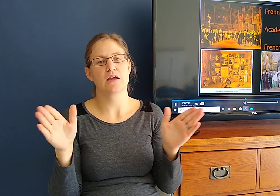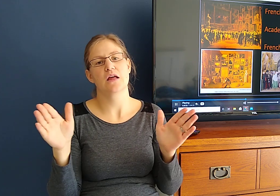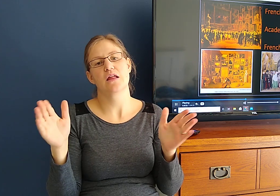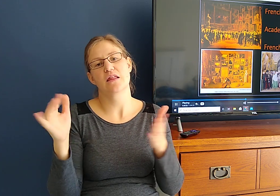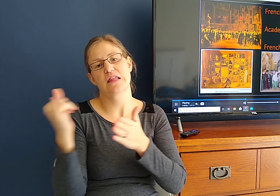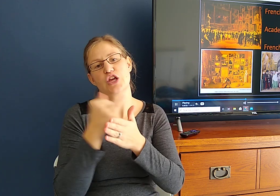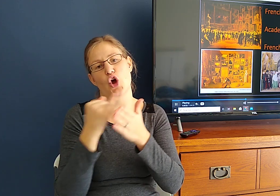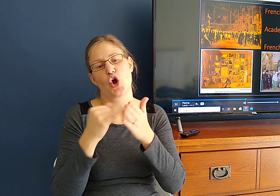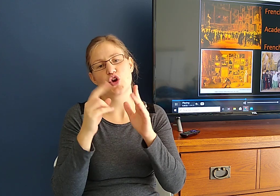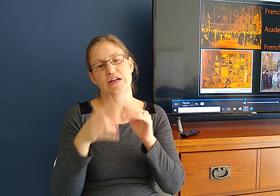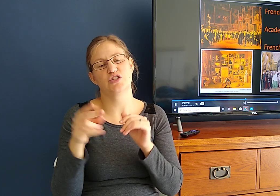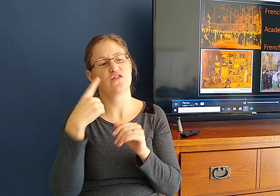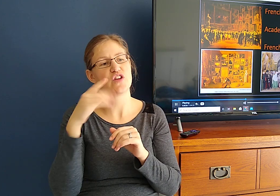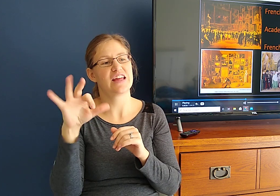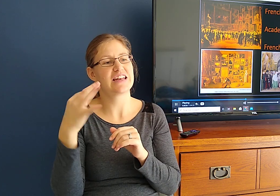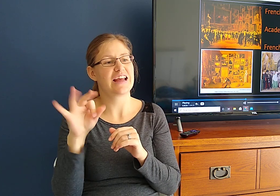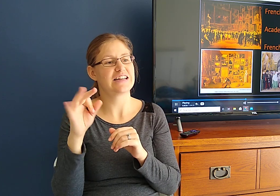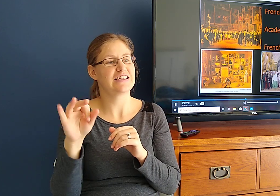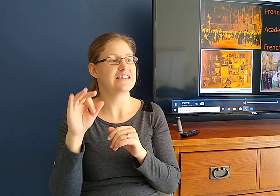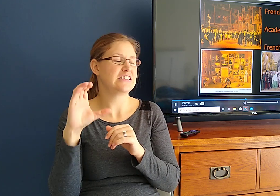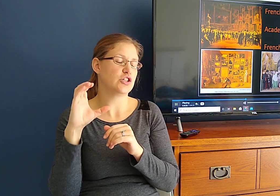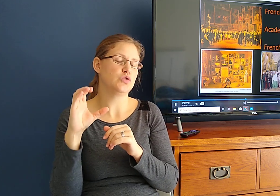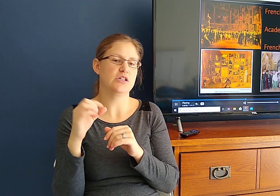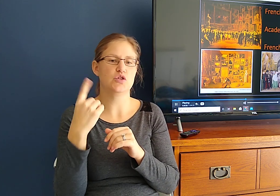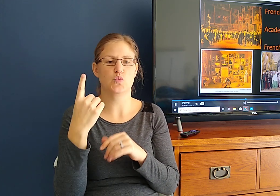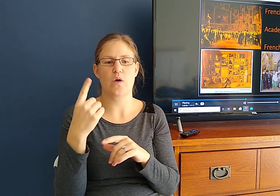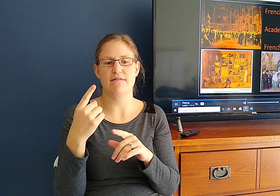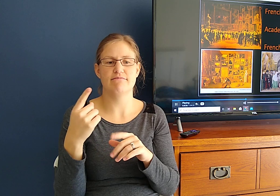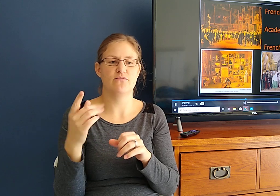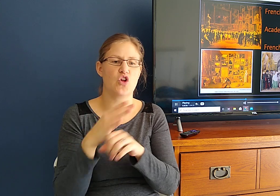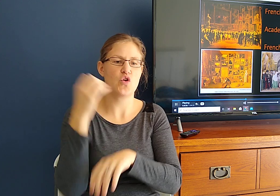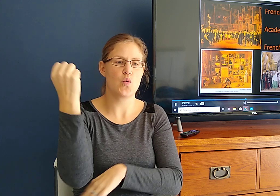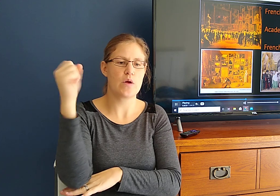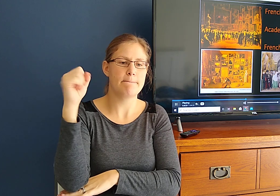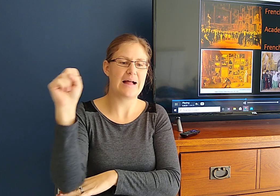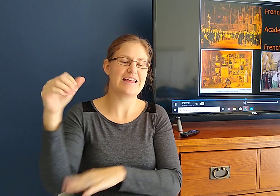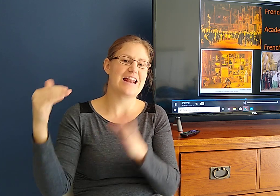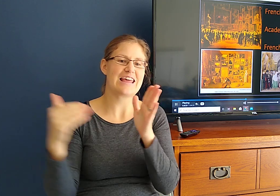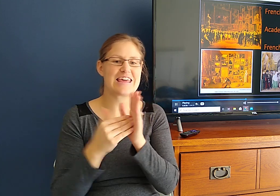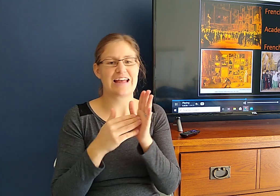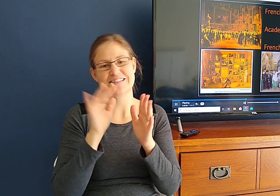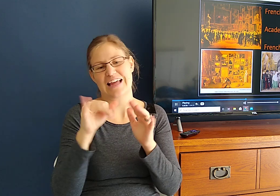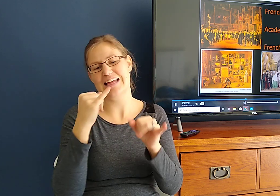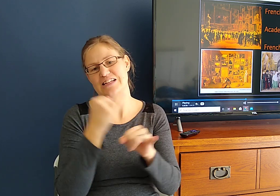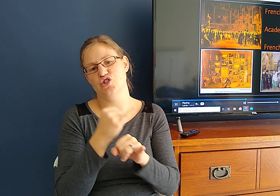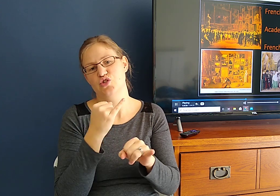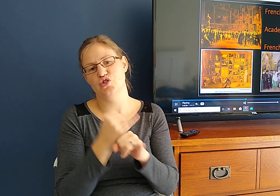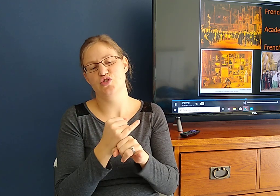of the 19th century is largely one of rebellion against such institutions and authority